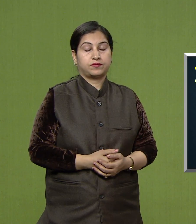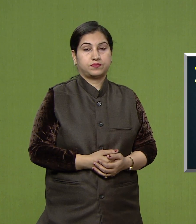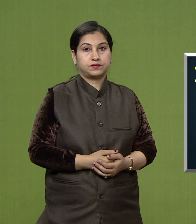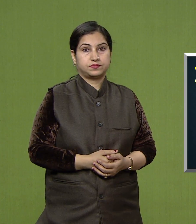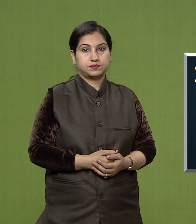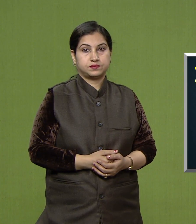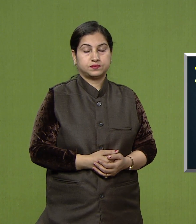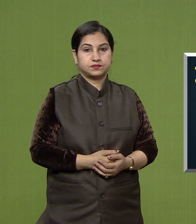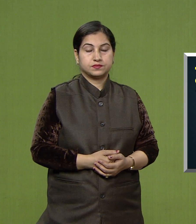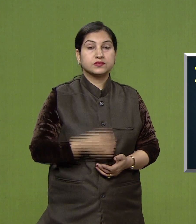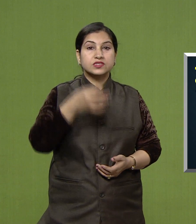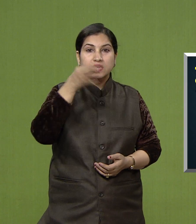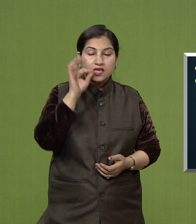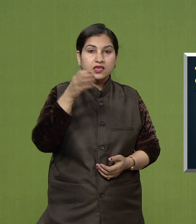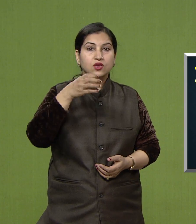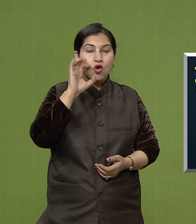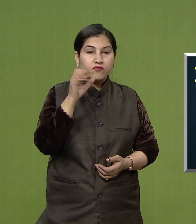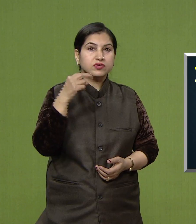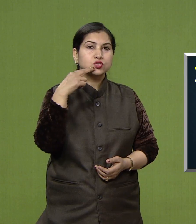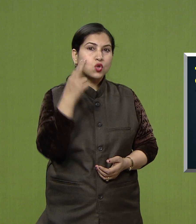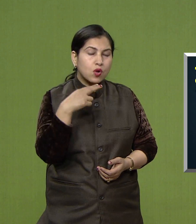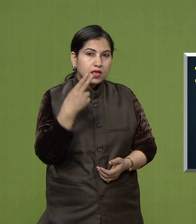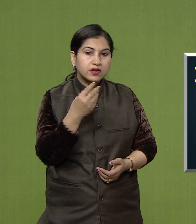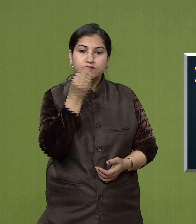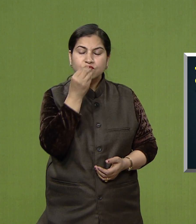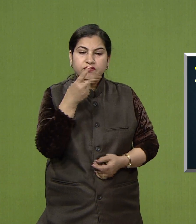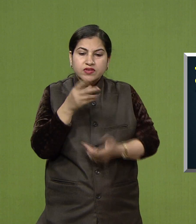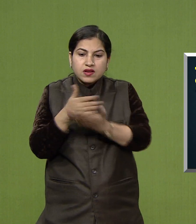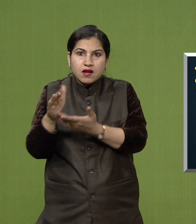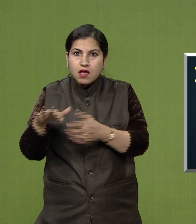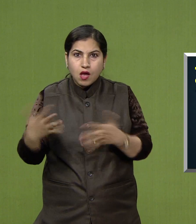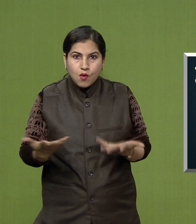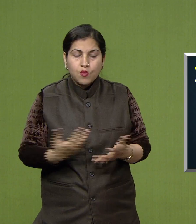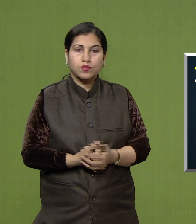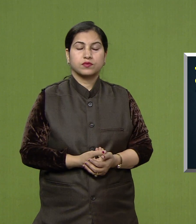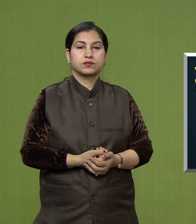Removing tea, coffee, chocolate and fruit stains. For this,